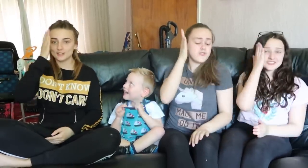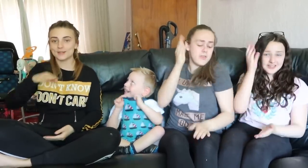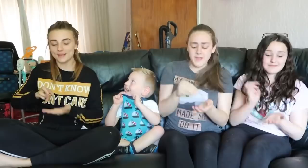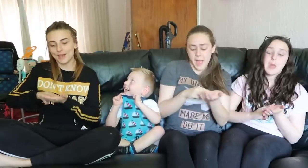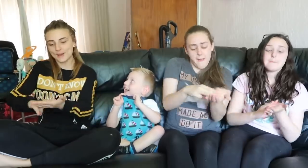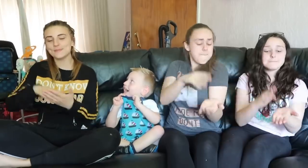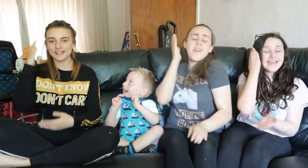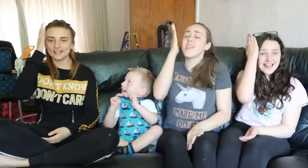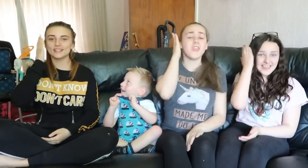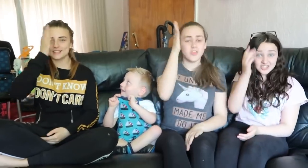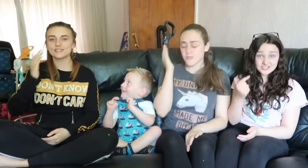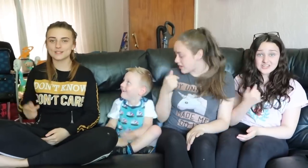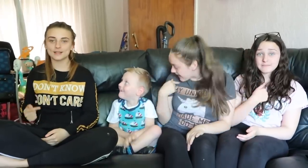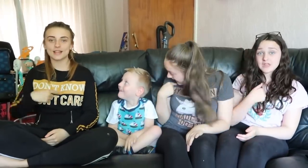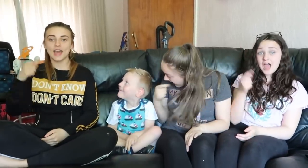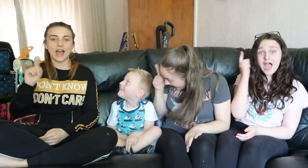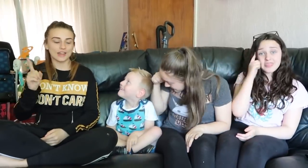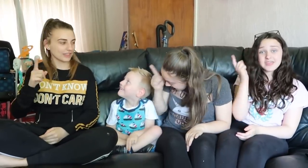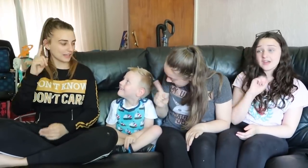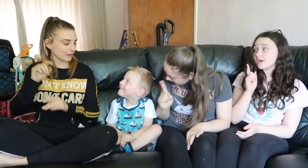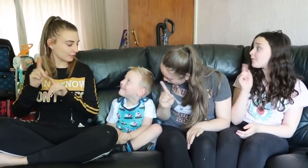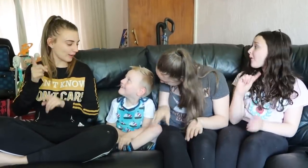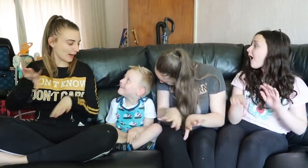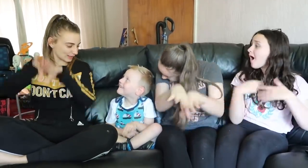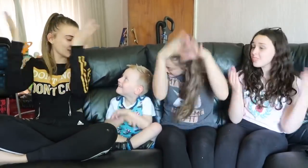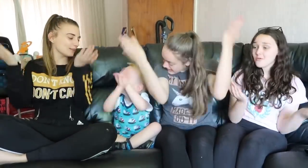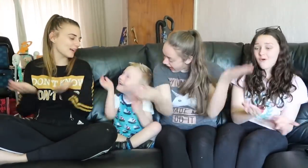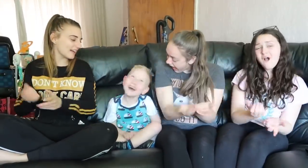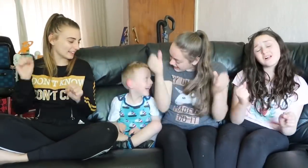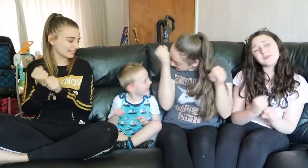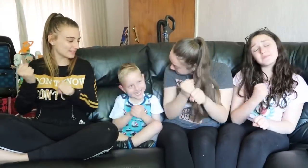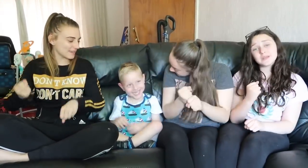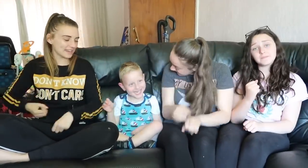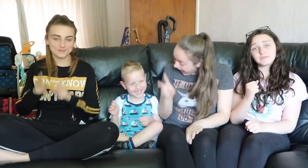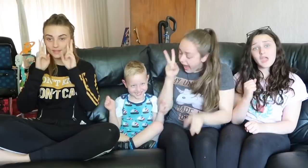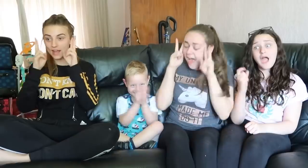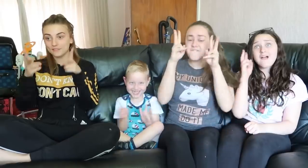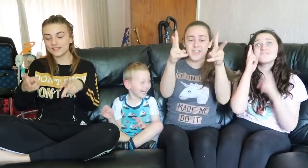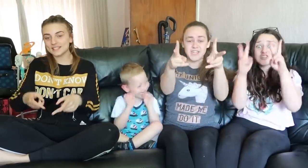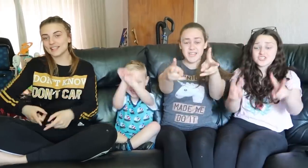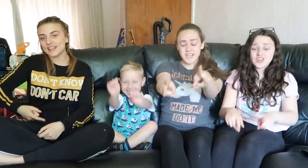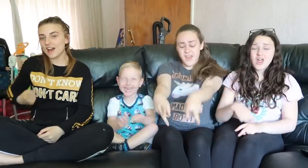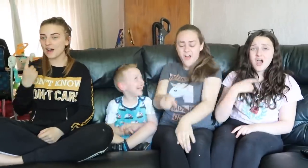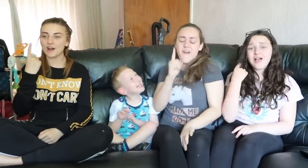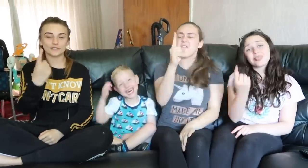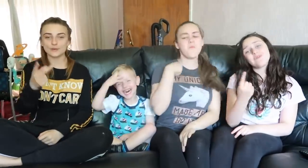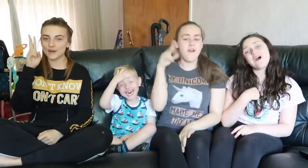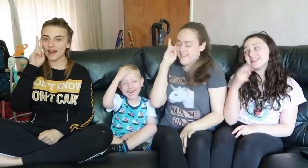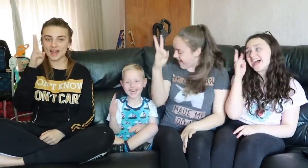dreams, a million dreams. I think of what the world could be. A vision of the one